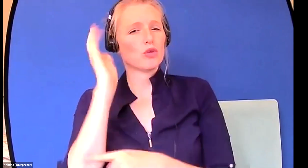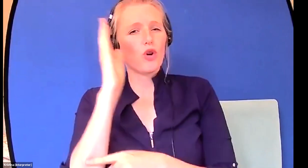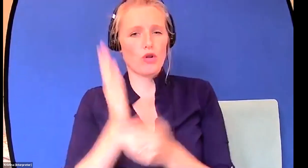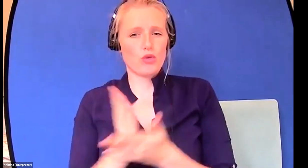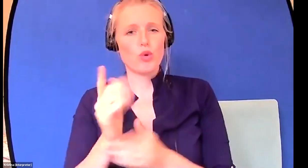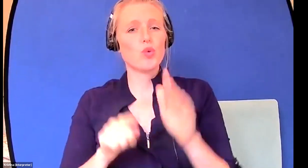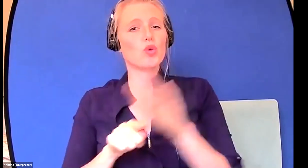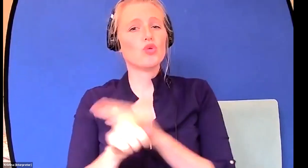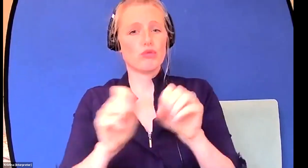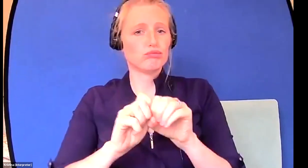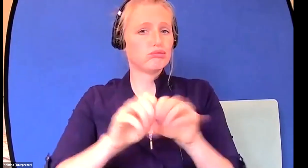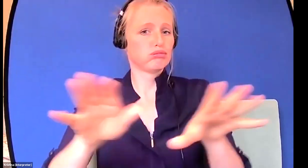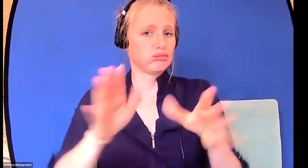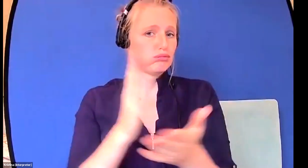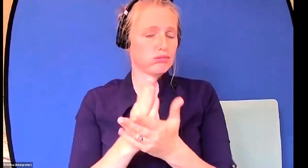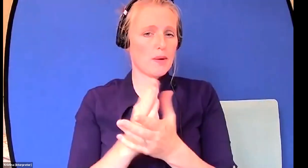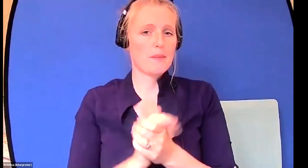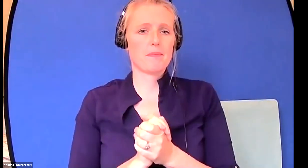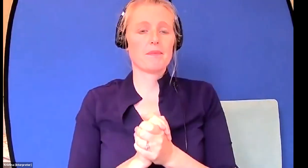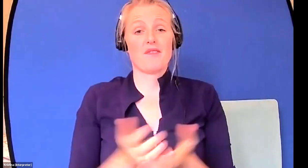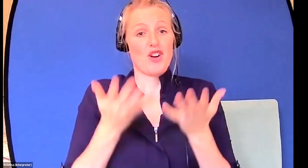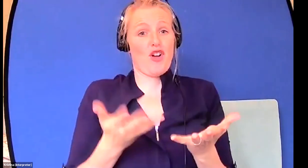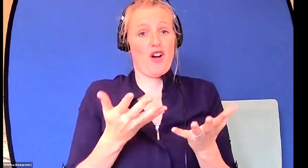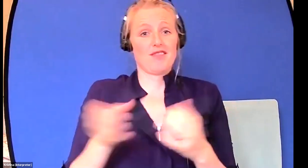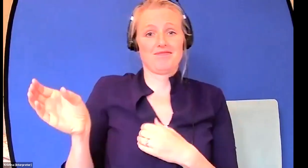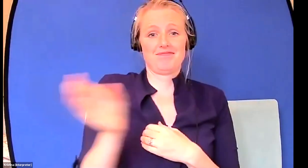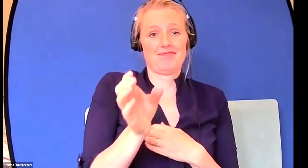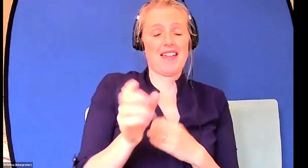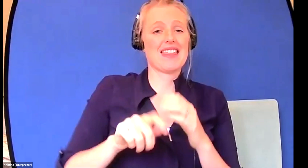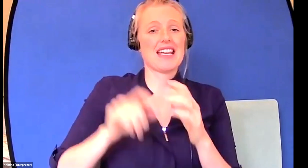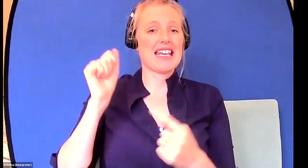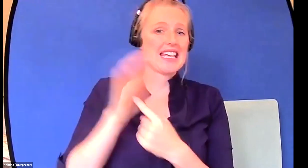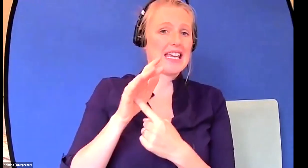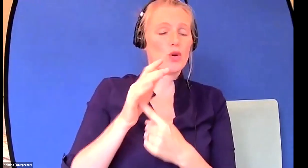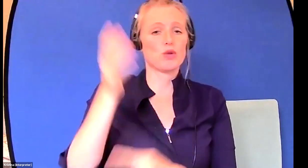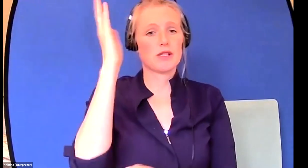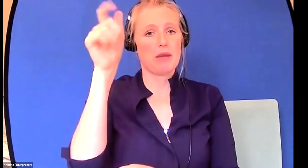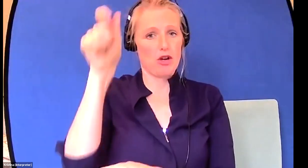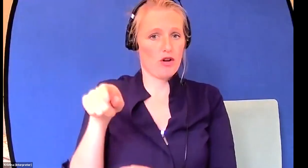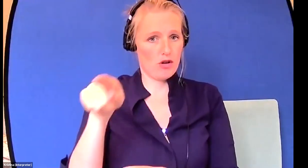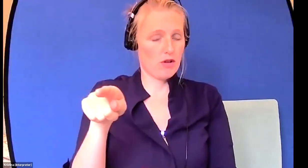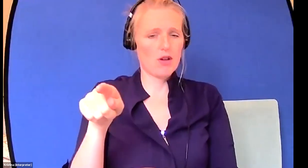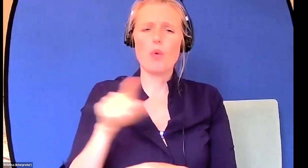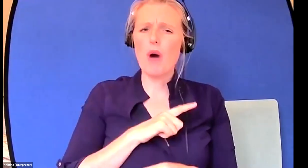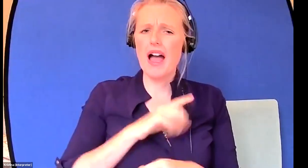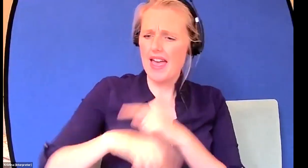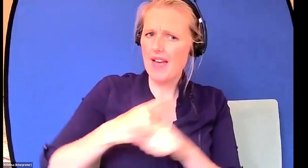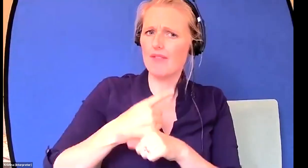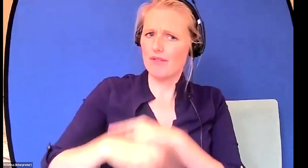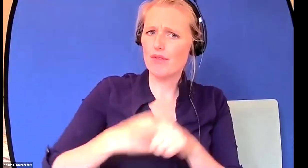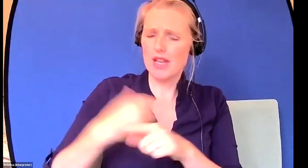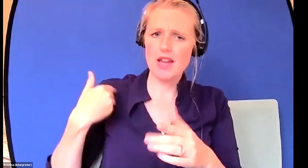part of our session, I'm going to introduce this year's keynote. A feature of the annual showcase every year is that we ask